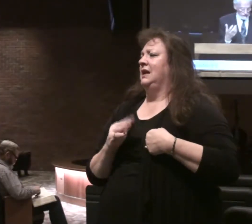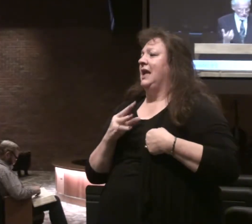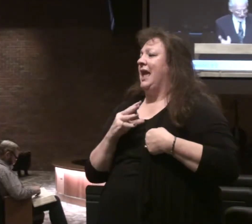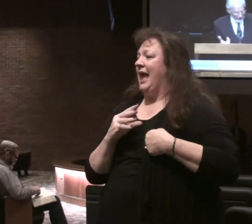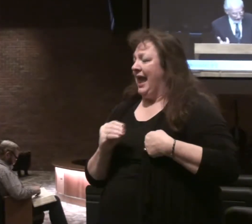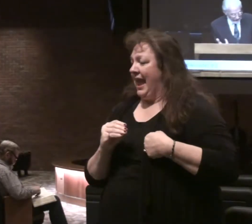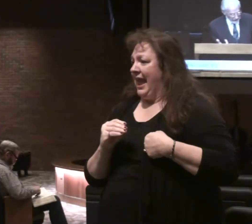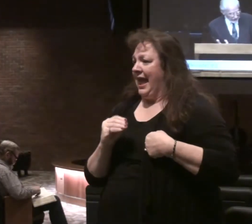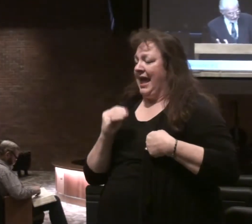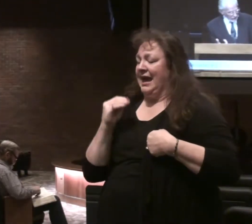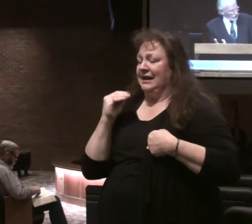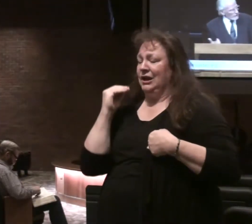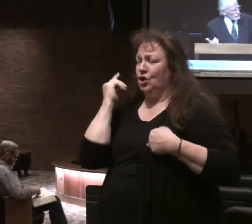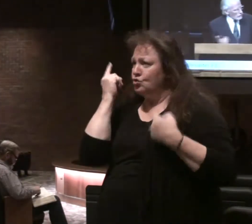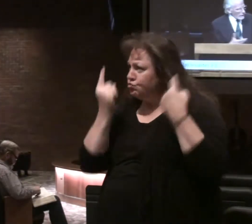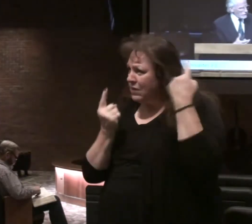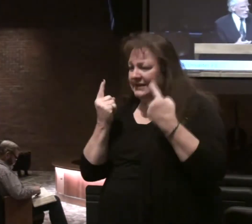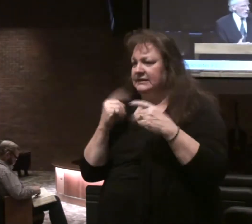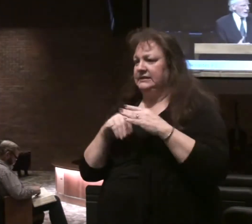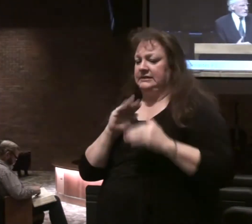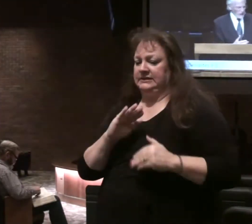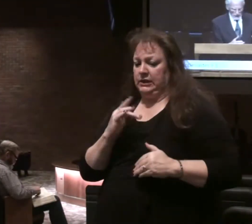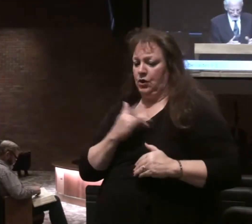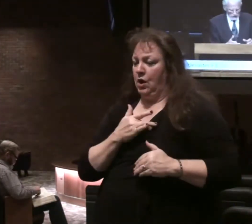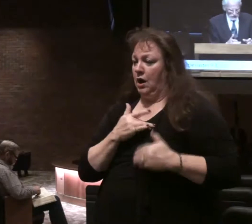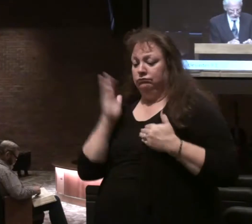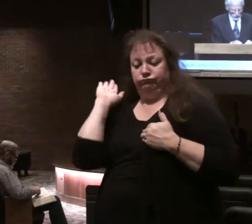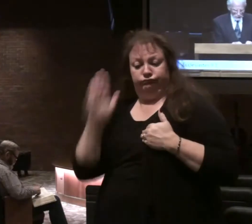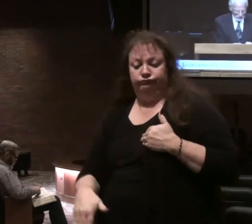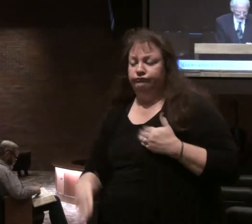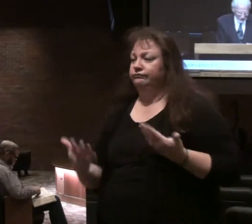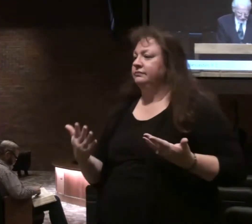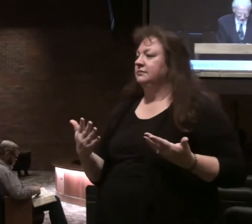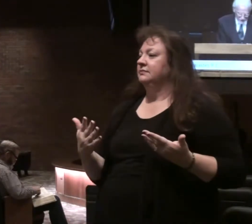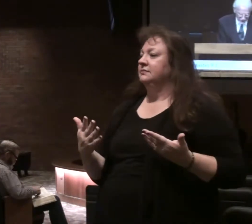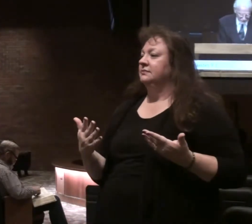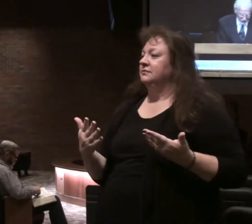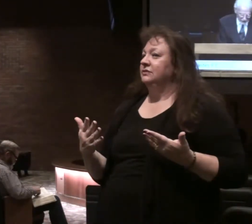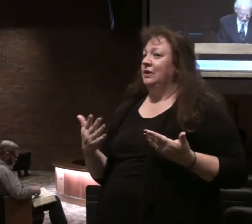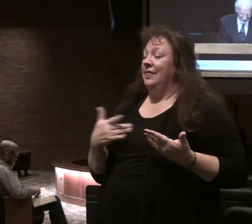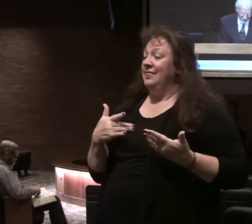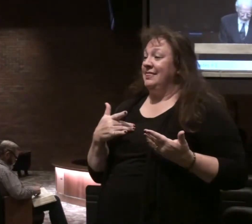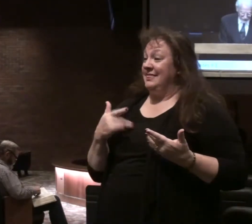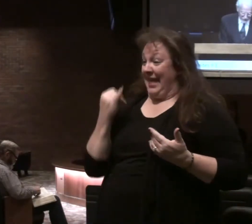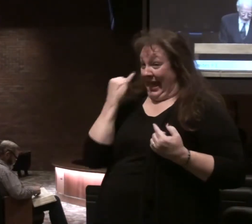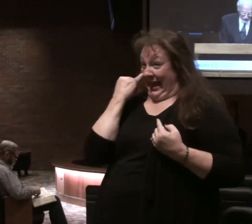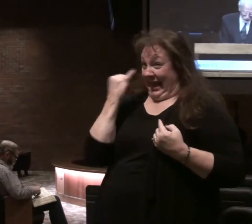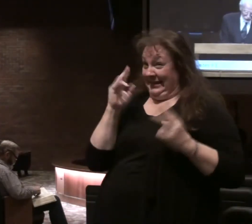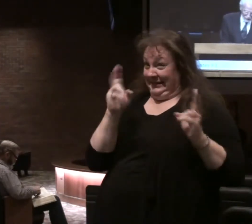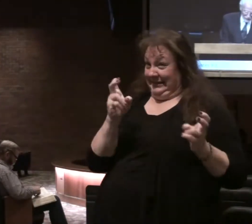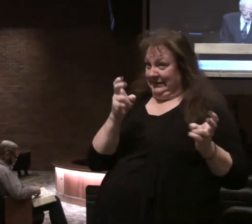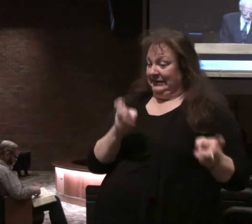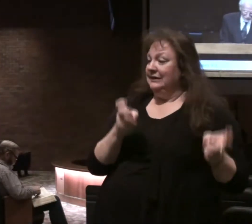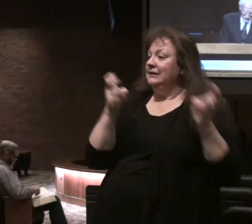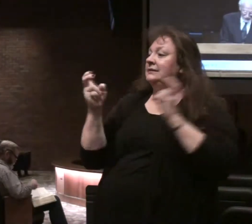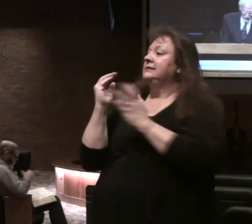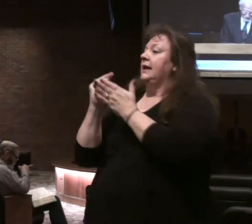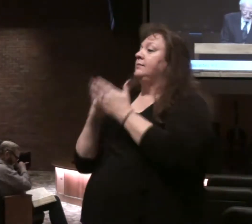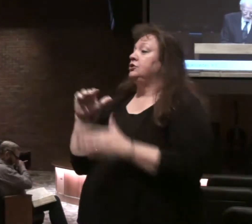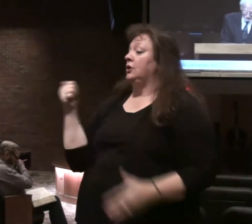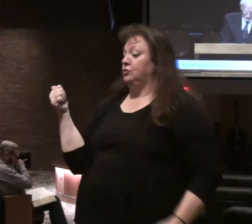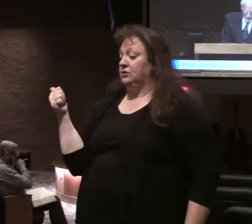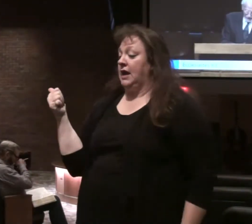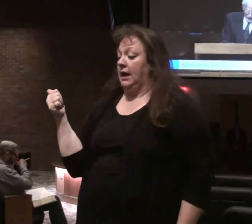And insanity is in their heart throughout their lives. So we pick that same thought up now over in chapter